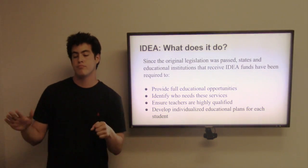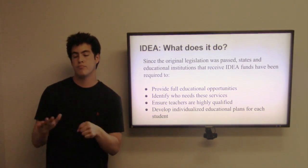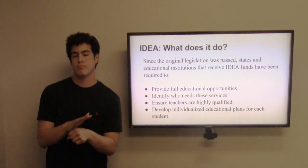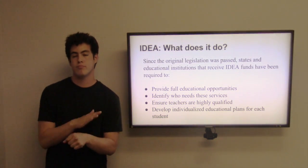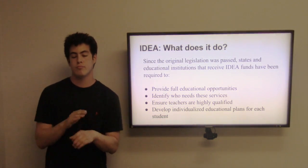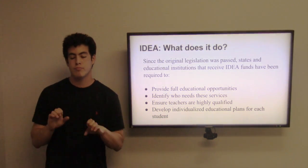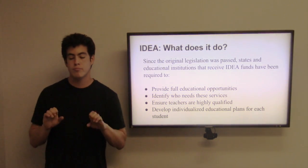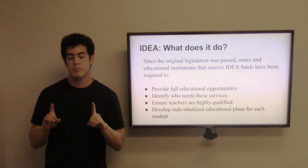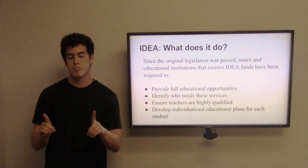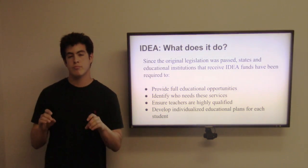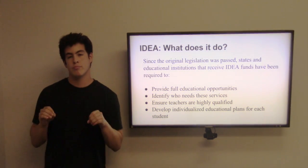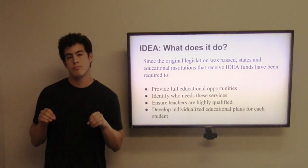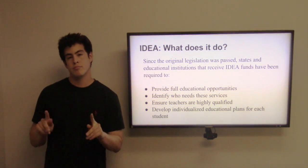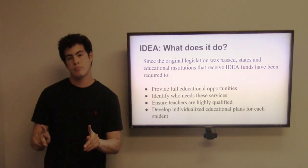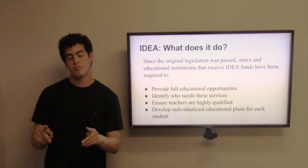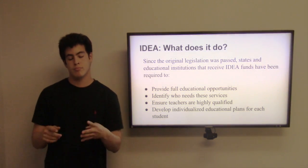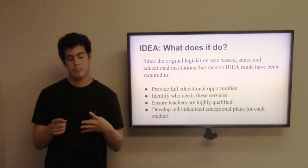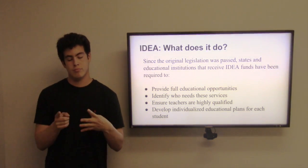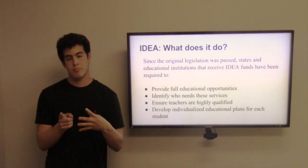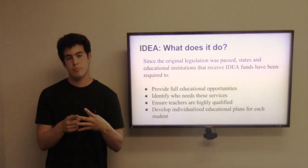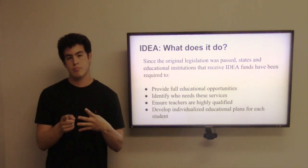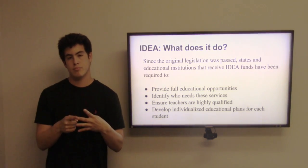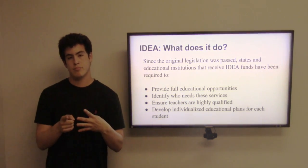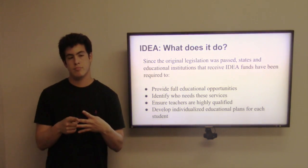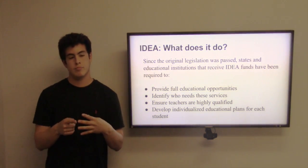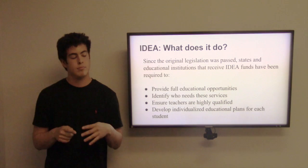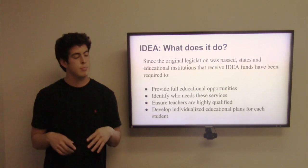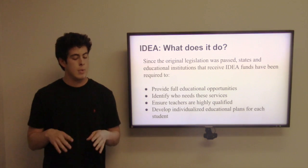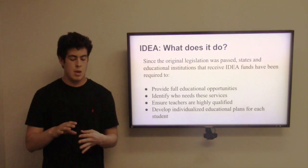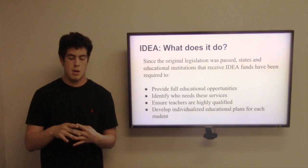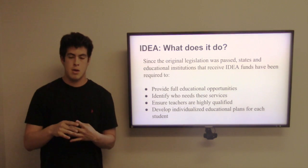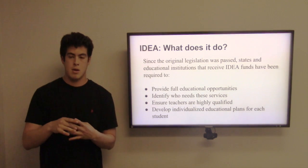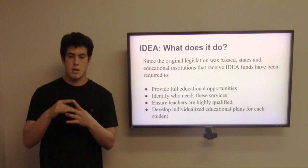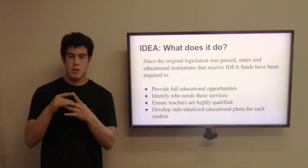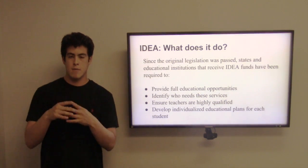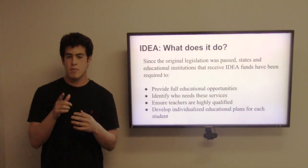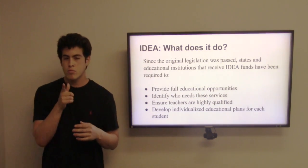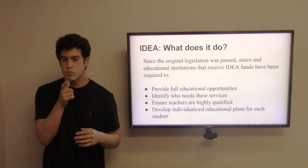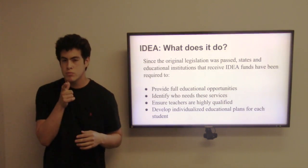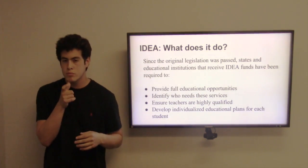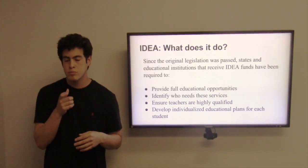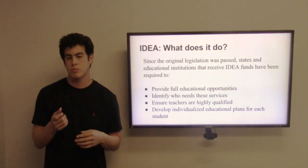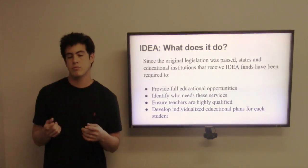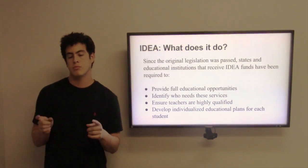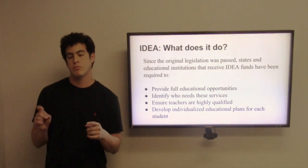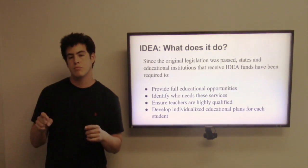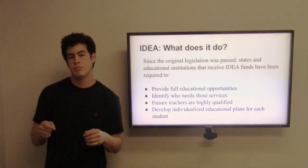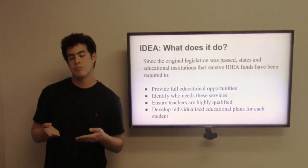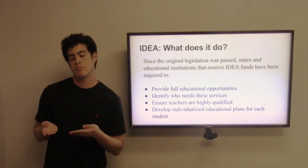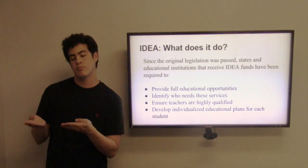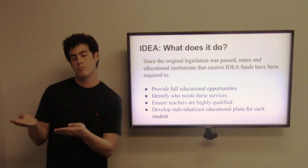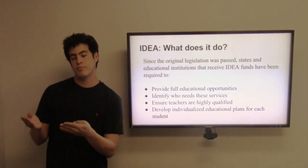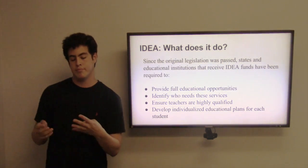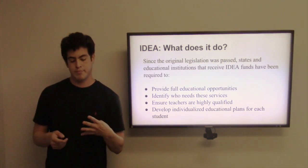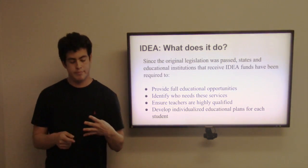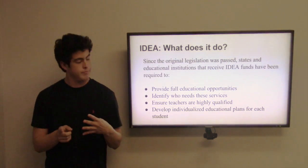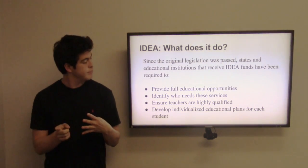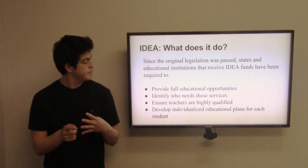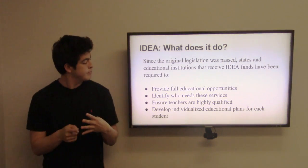is to provide full educational opportunities. The second is to identify who needs these services. The